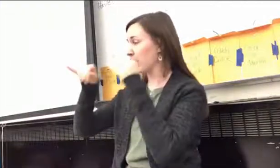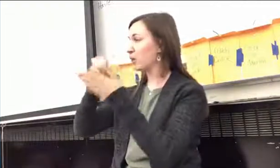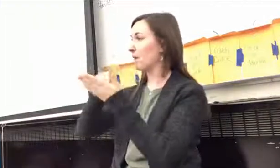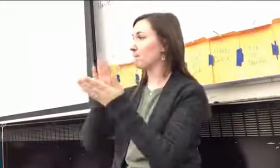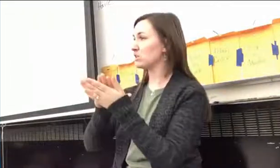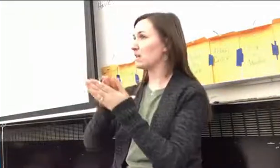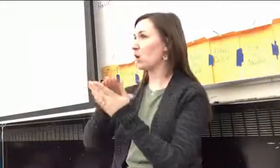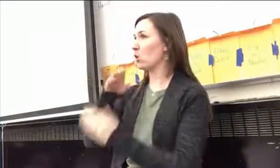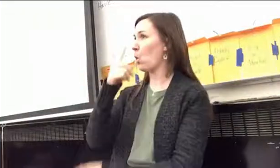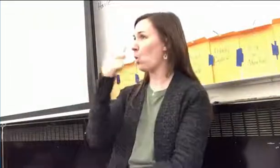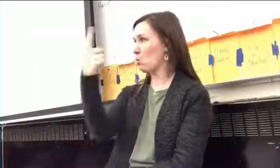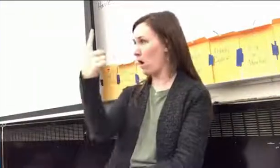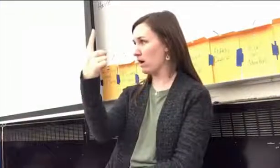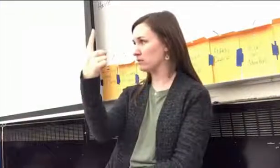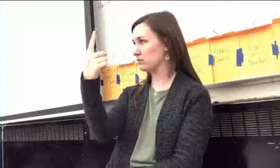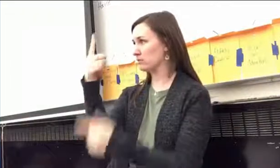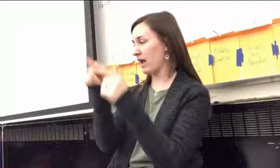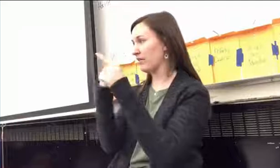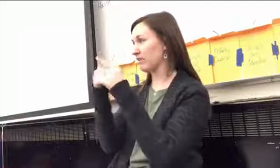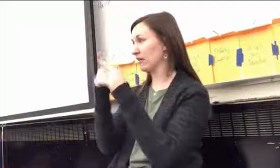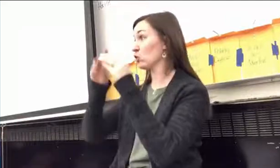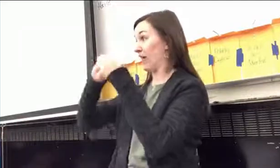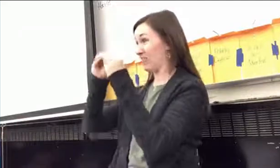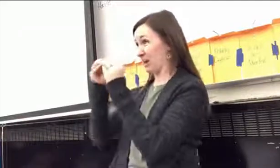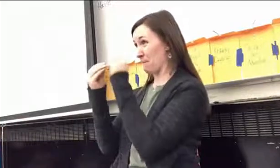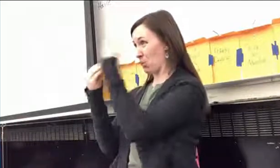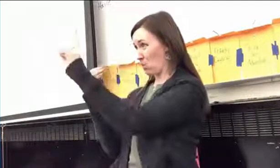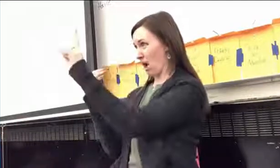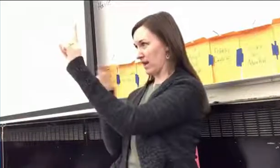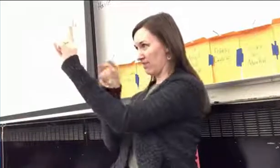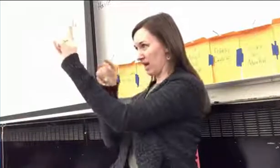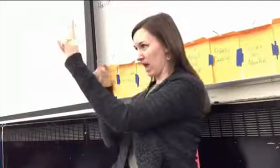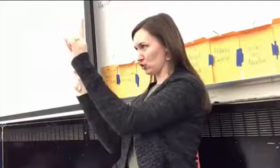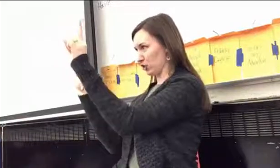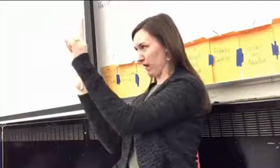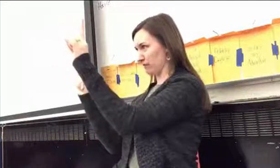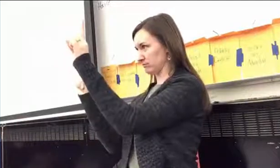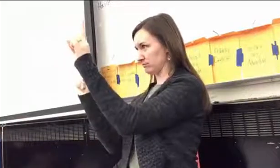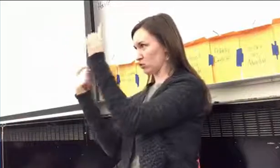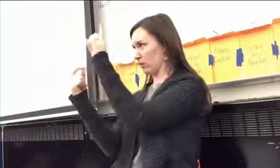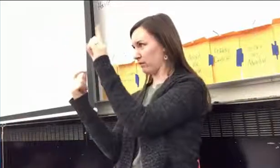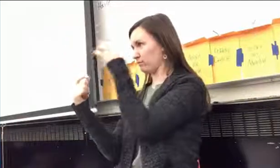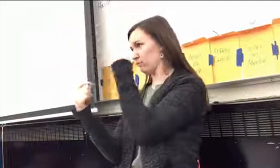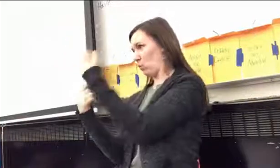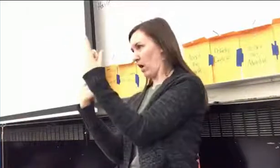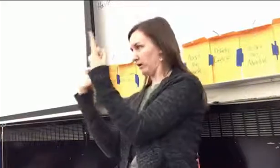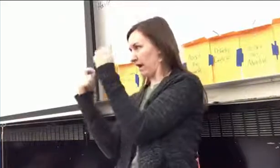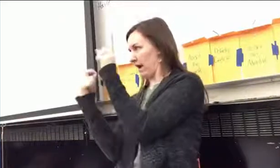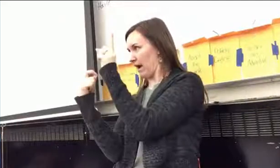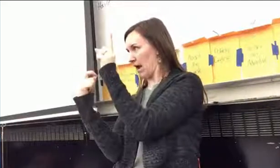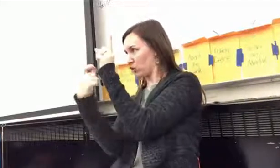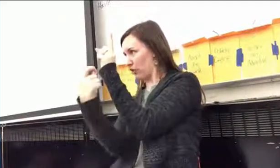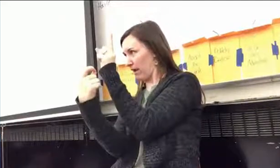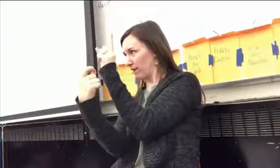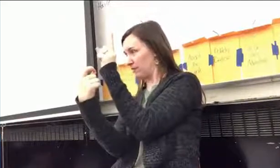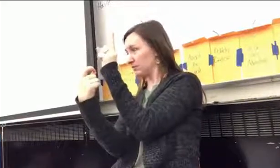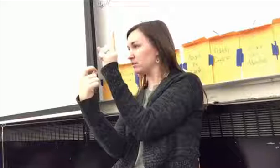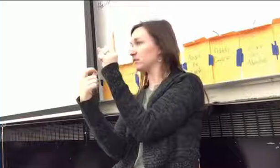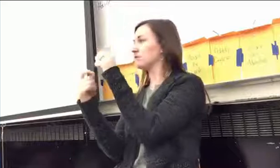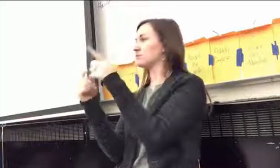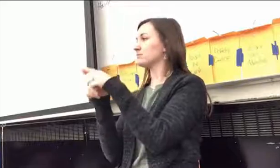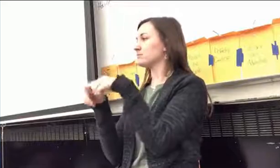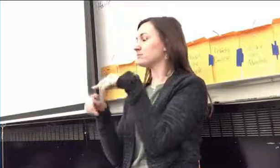1 and like underline the number 1. Like a 1, underline, and then put 3 bullets underneath